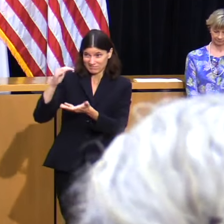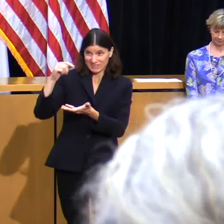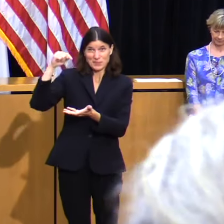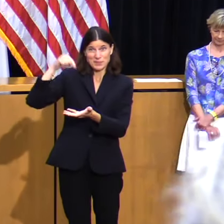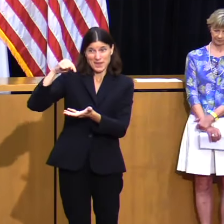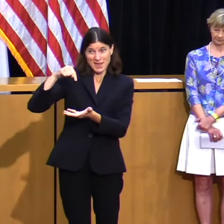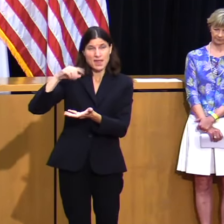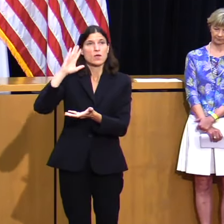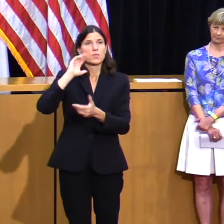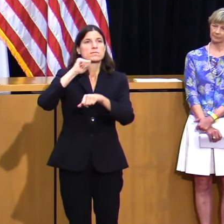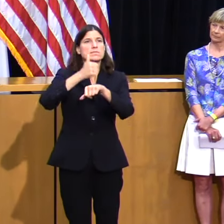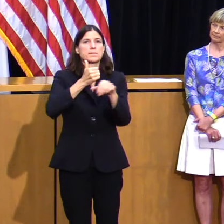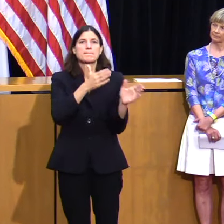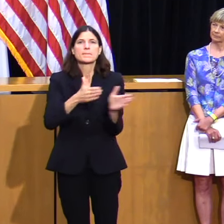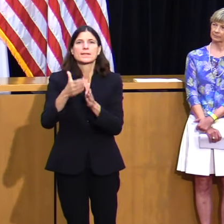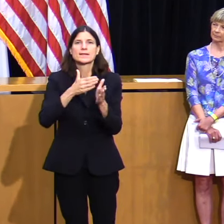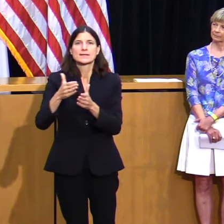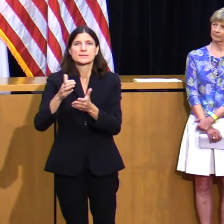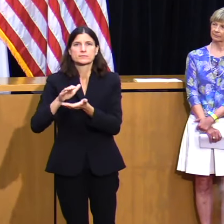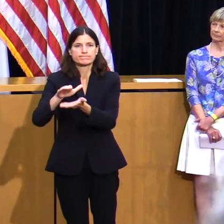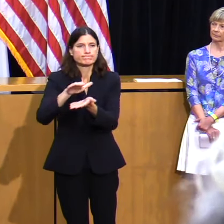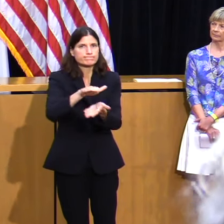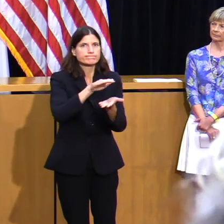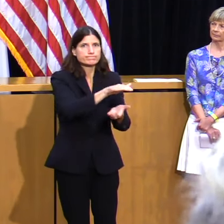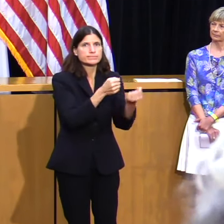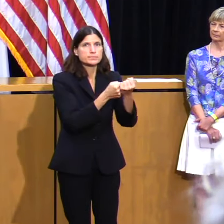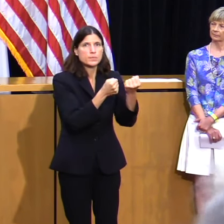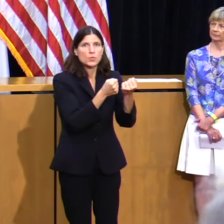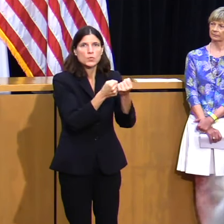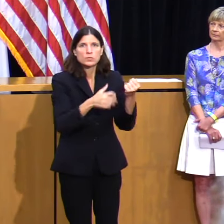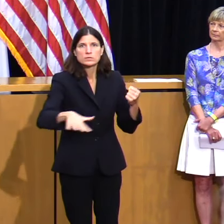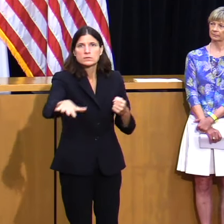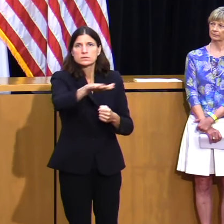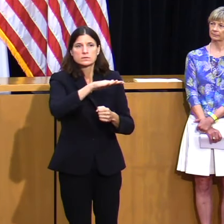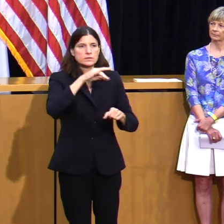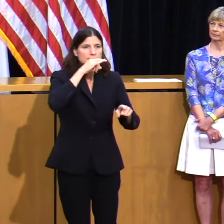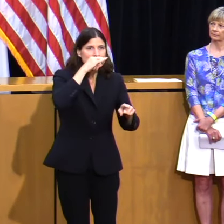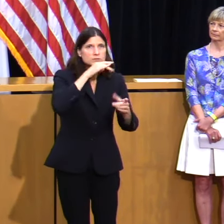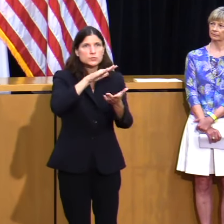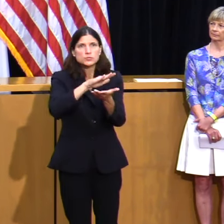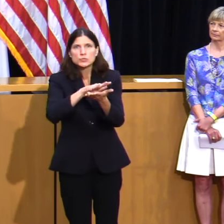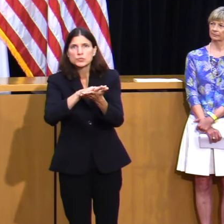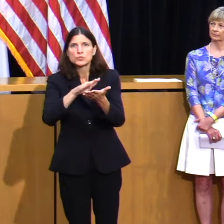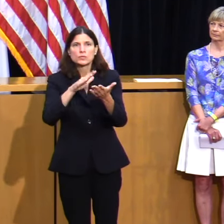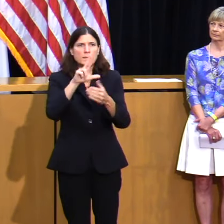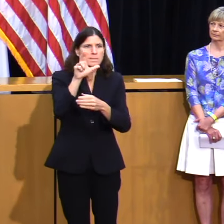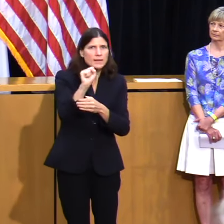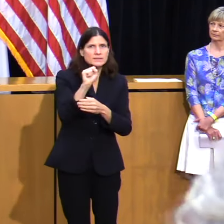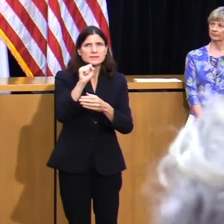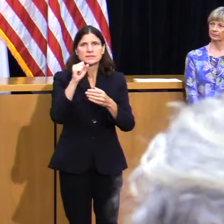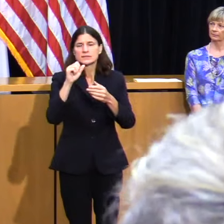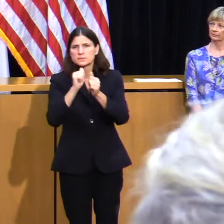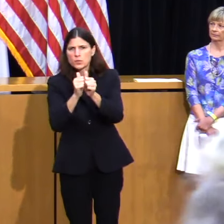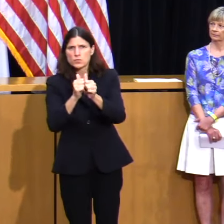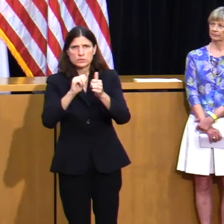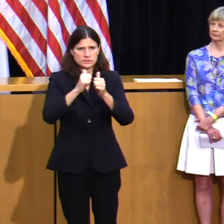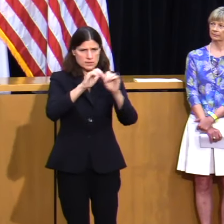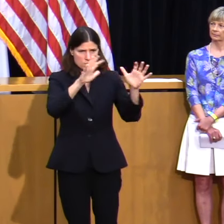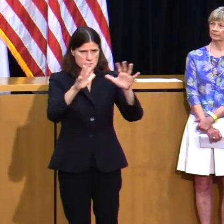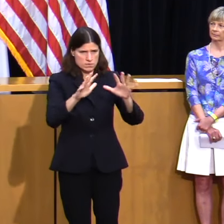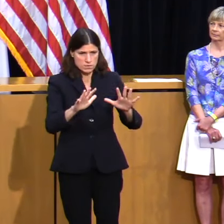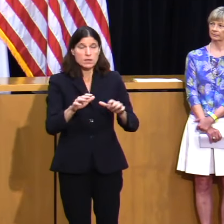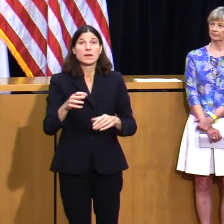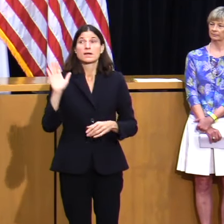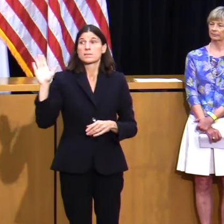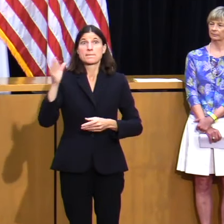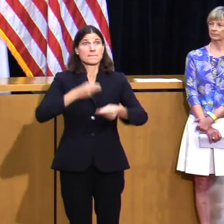funding on unrestricted general government aid to cities and towns. And we've worked to develop new community-level data to help